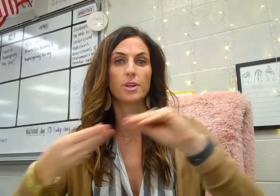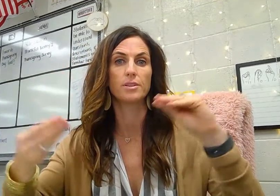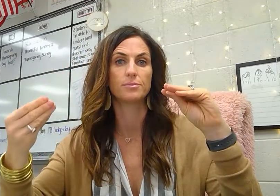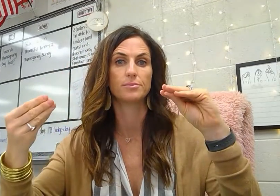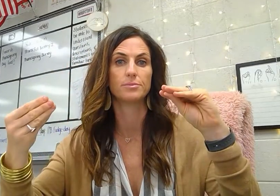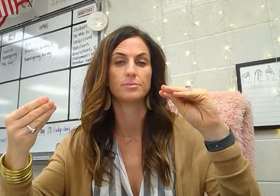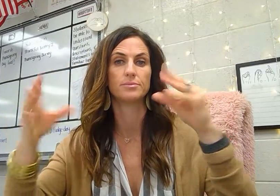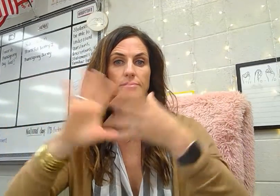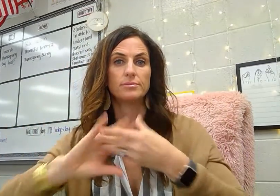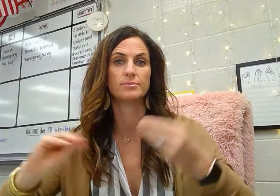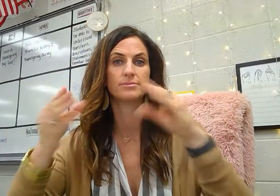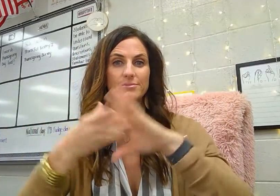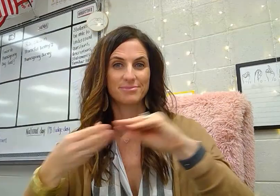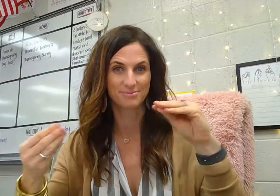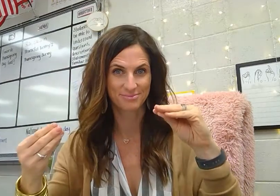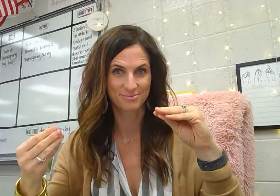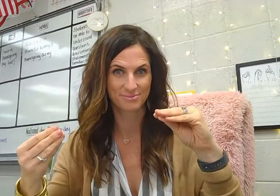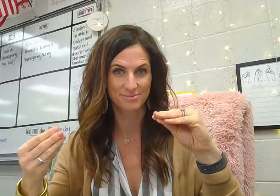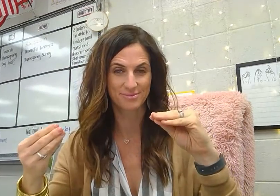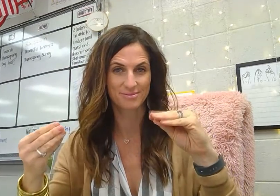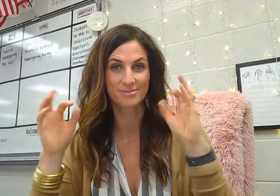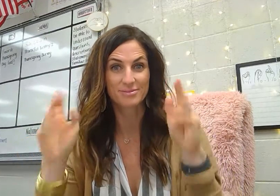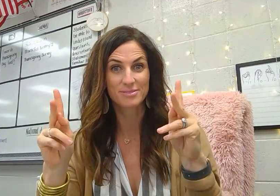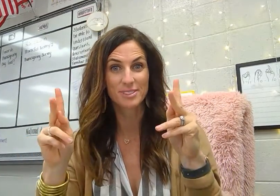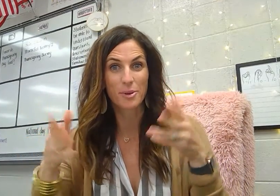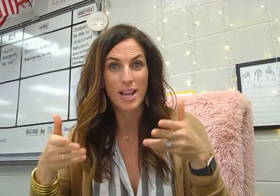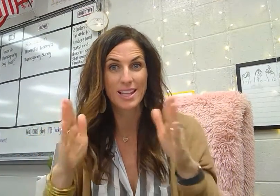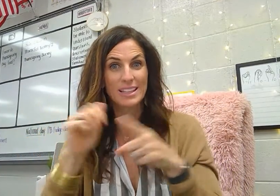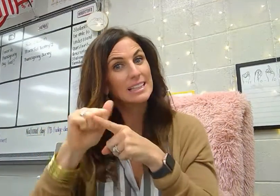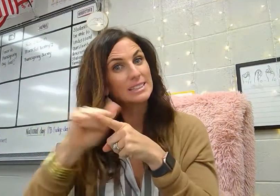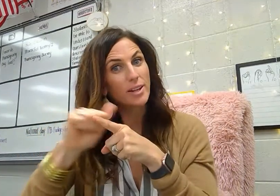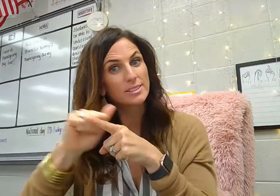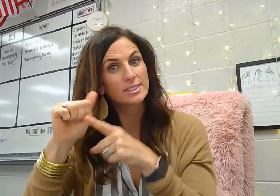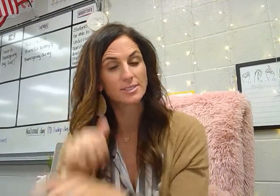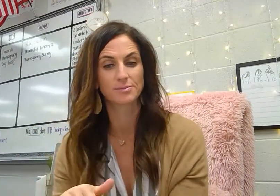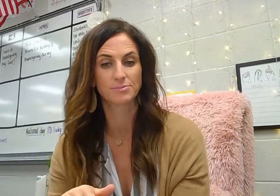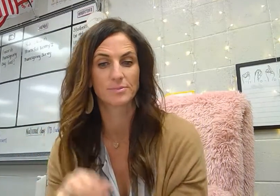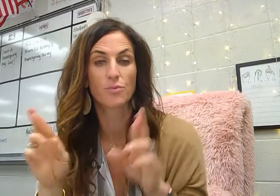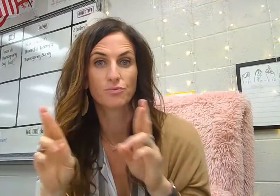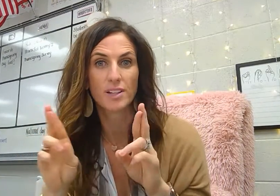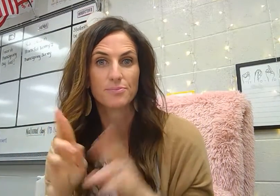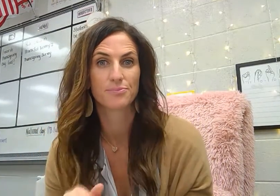story. Ready?